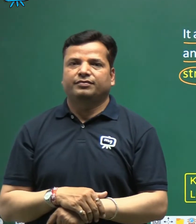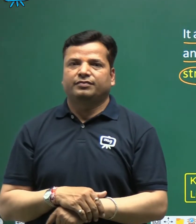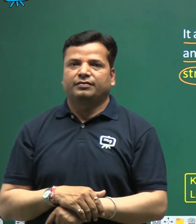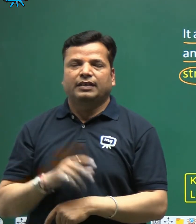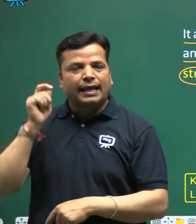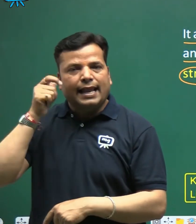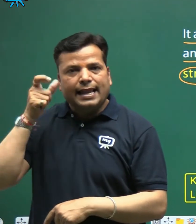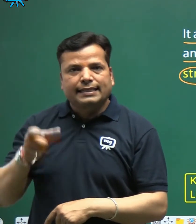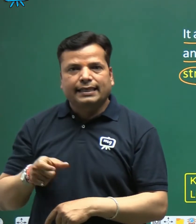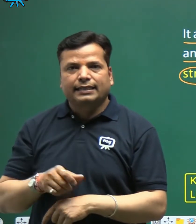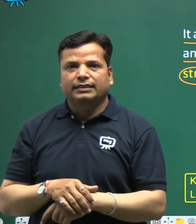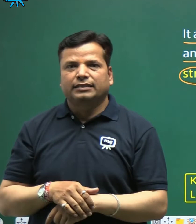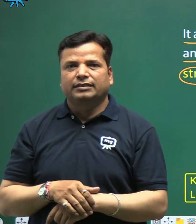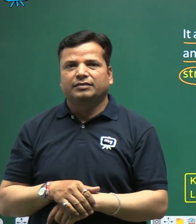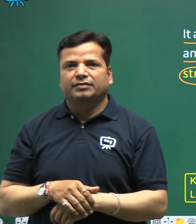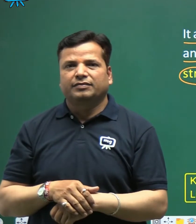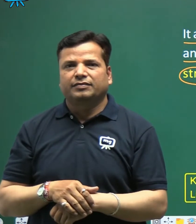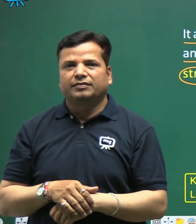listlessly,